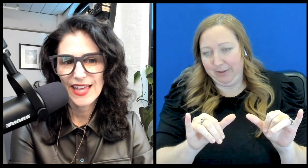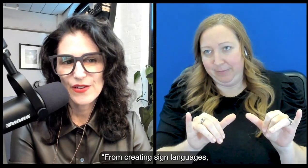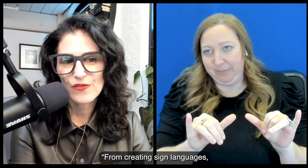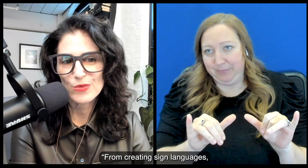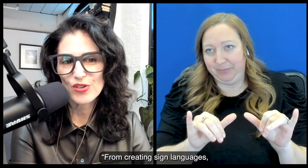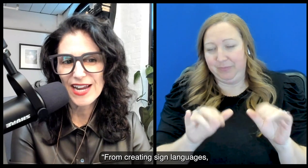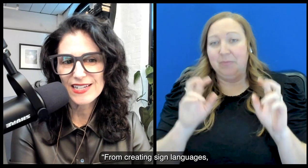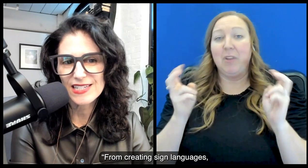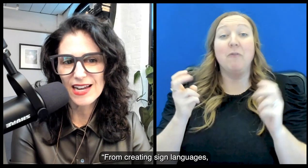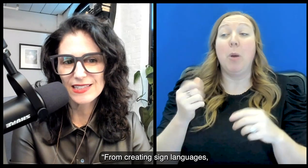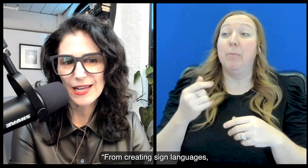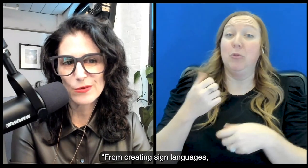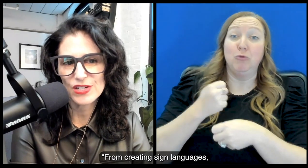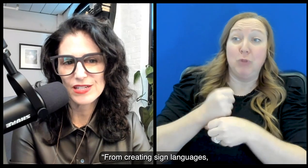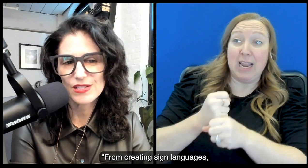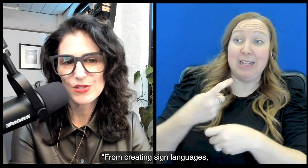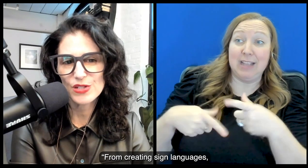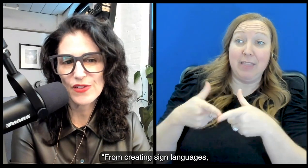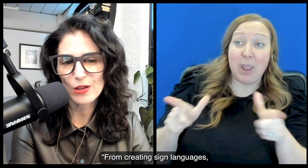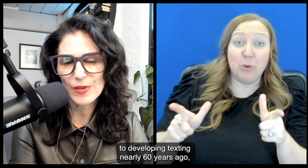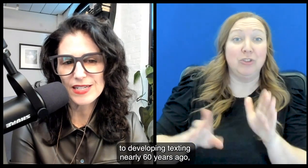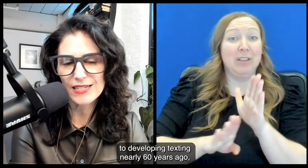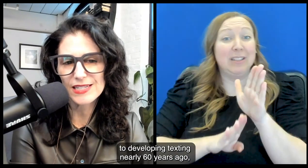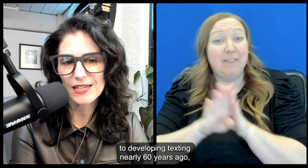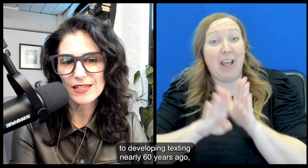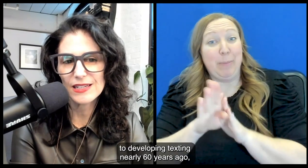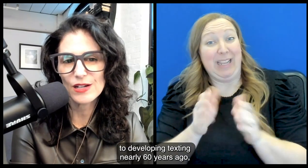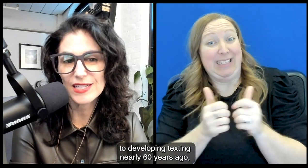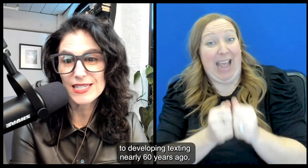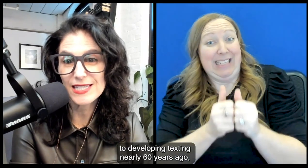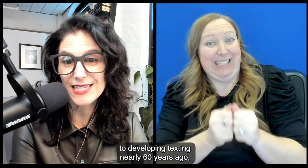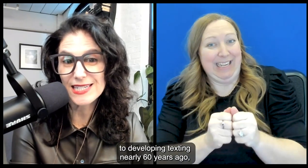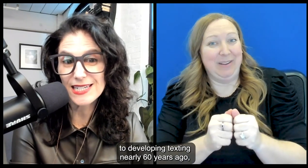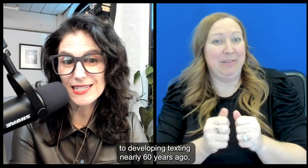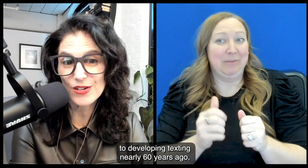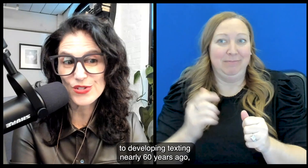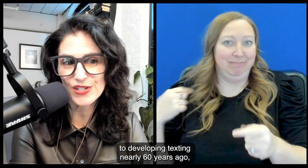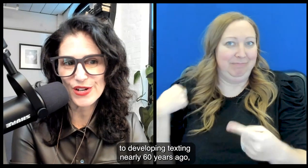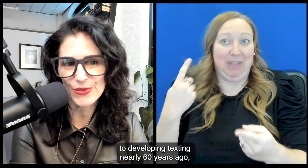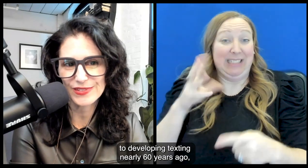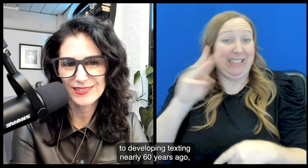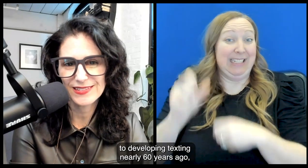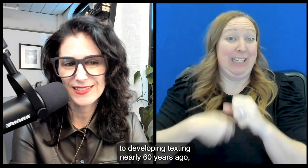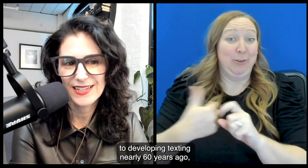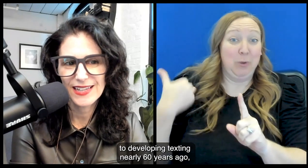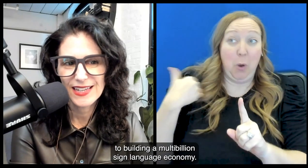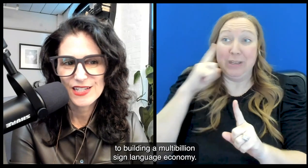From creating sign languages to developing texting nearly 60 years ago,